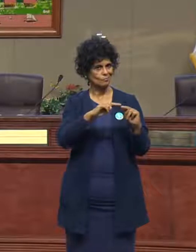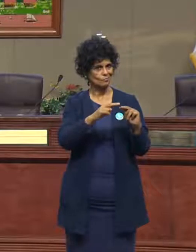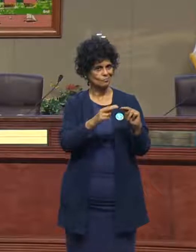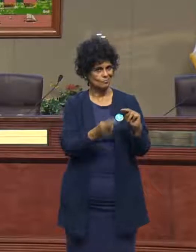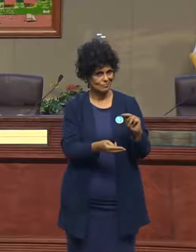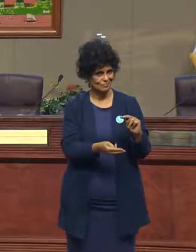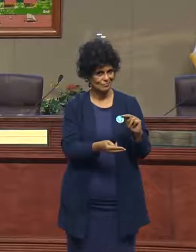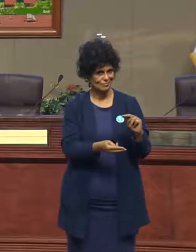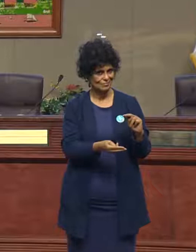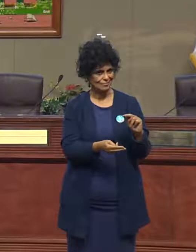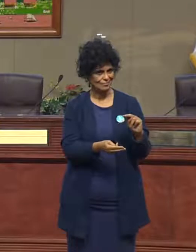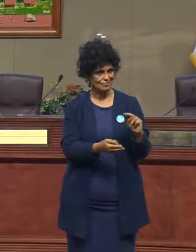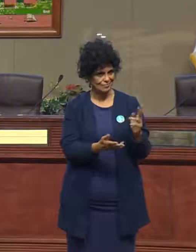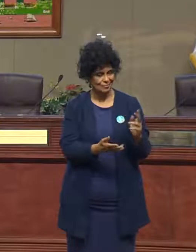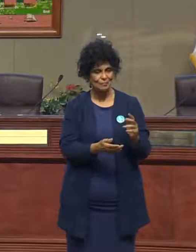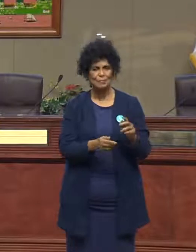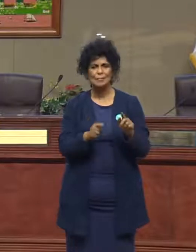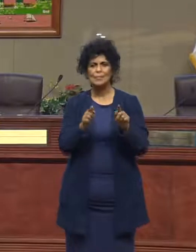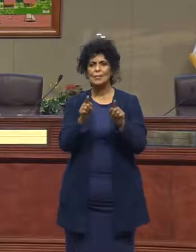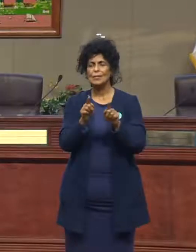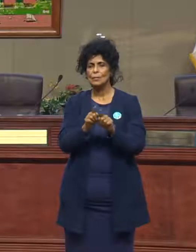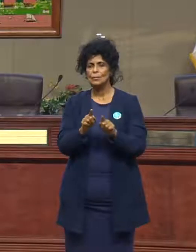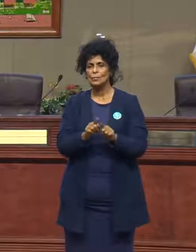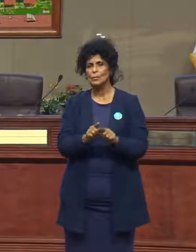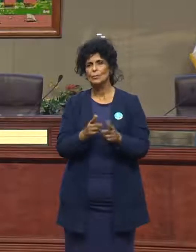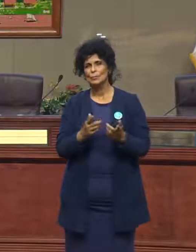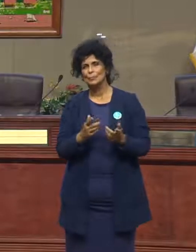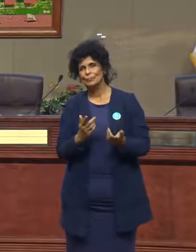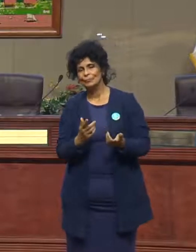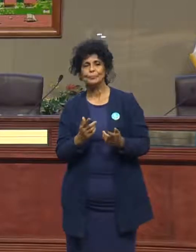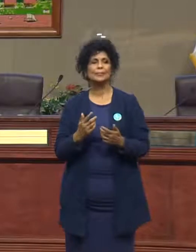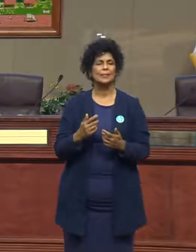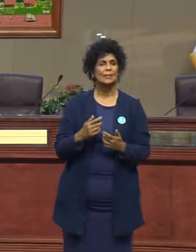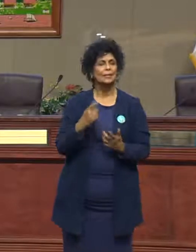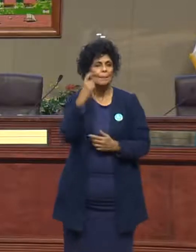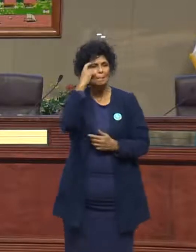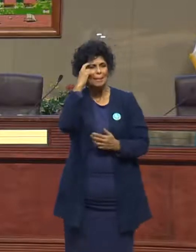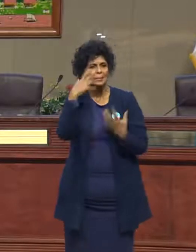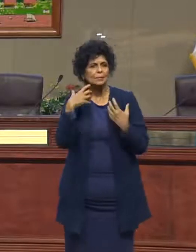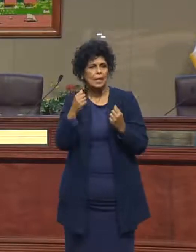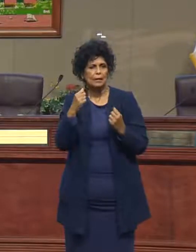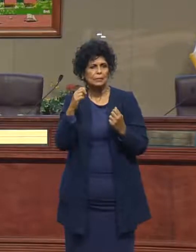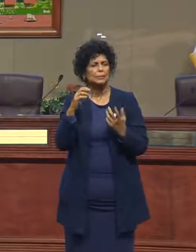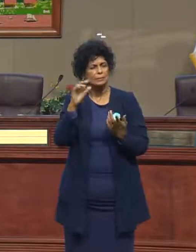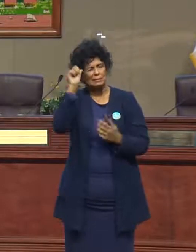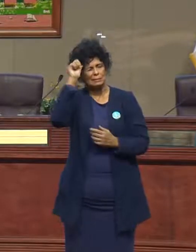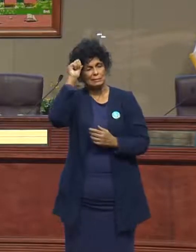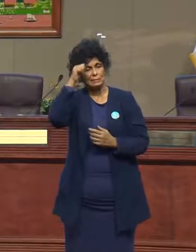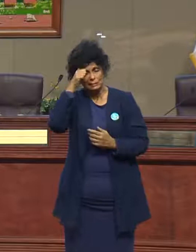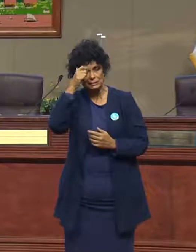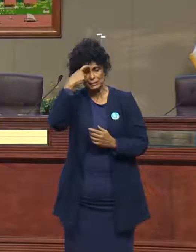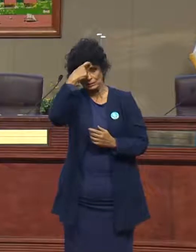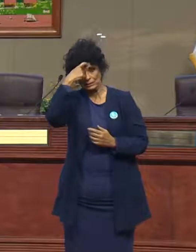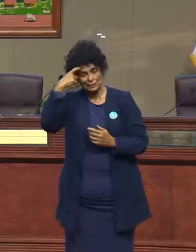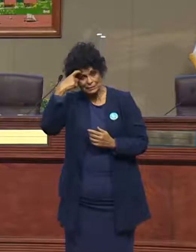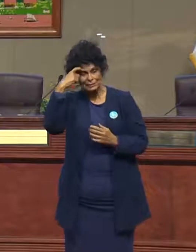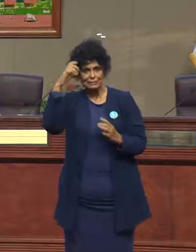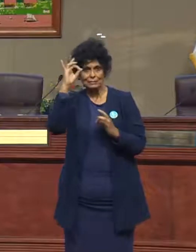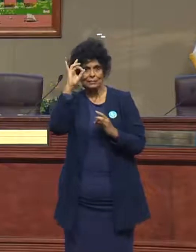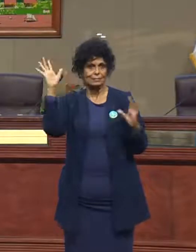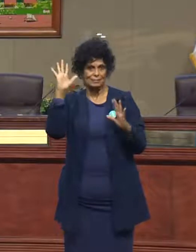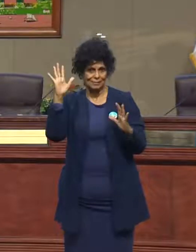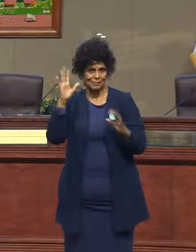there is a traumatic effect to a pandemic like this. It's a mental health trauma when you